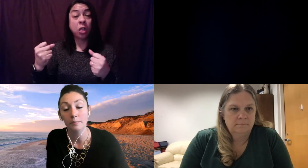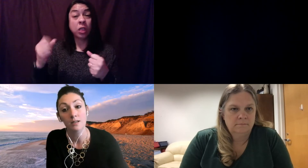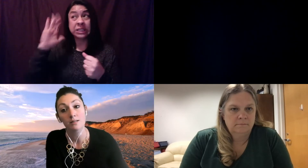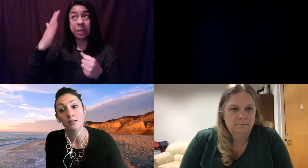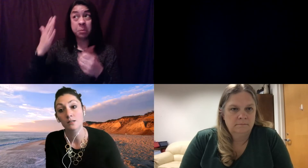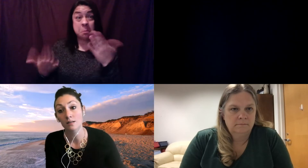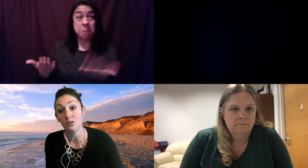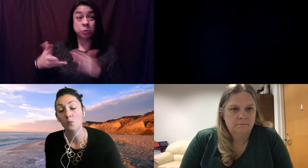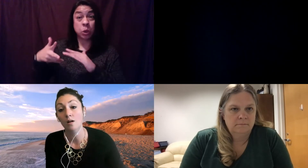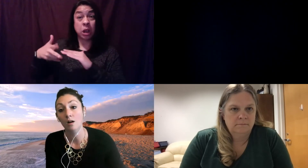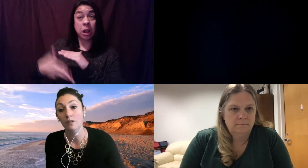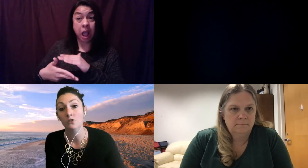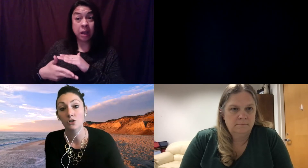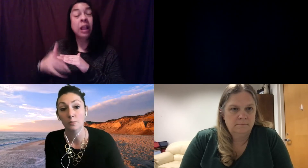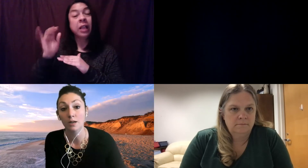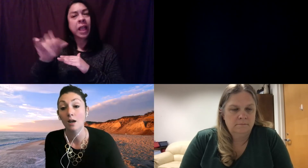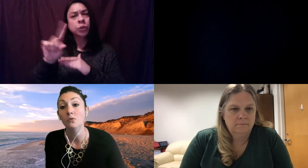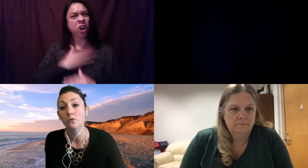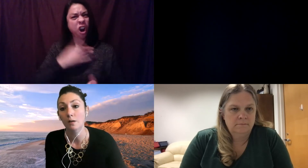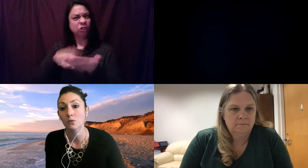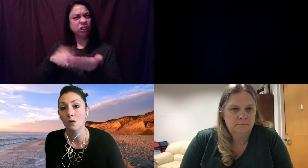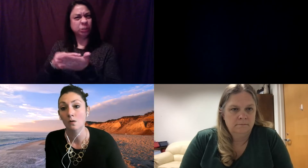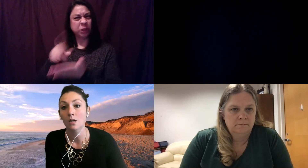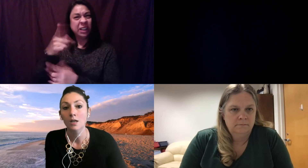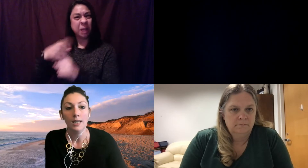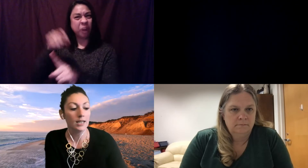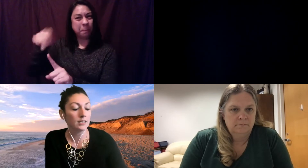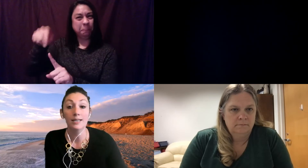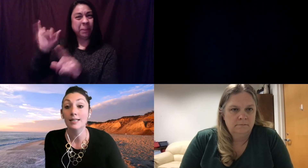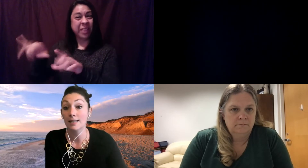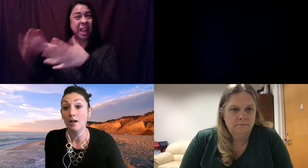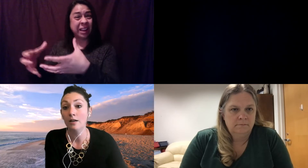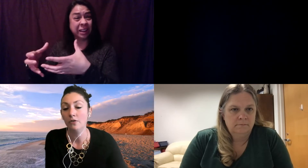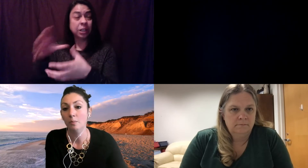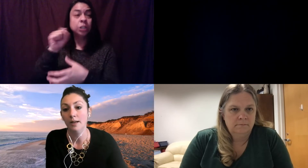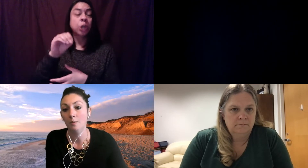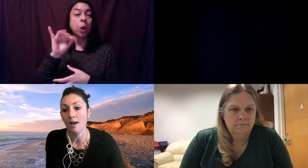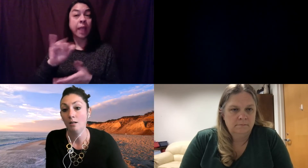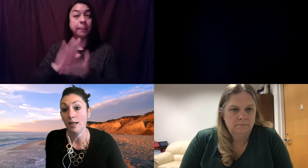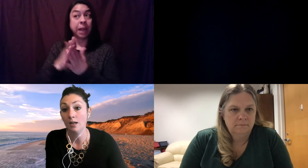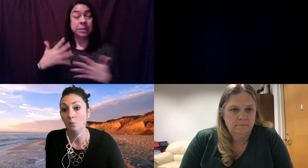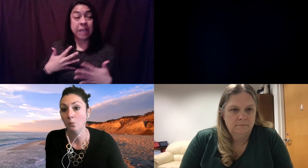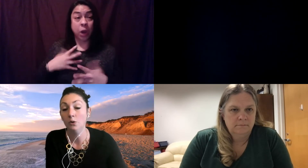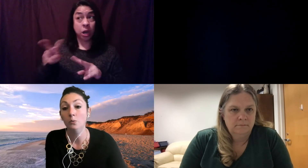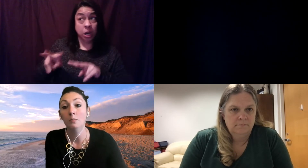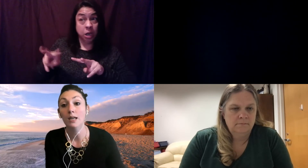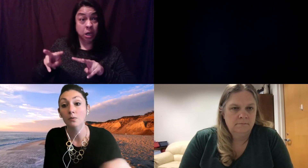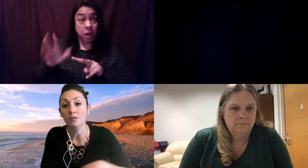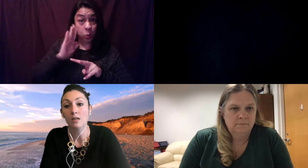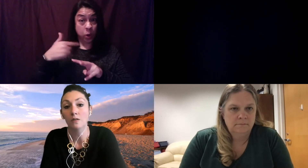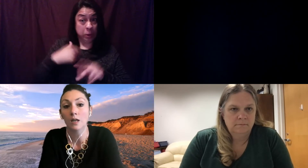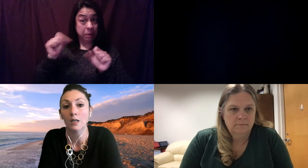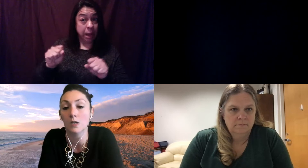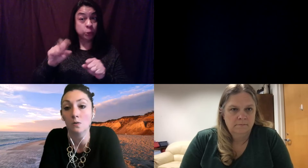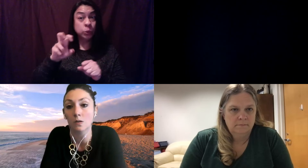cut, because that's where our research money comes from. So it did get scary for a bit about, like, will we be able